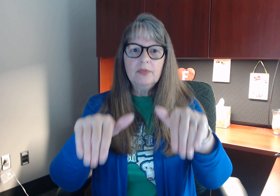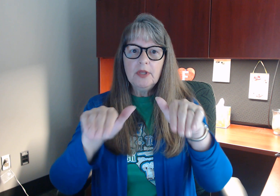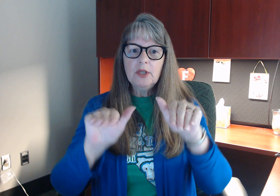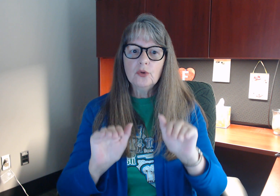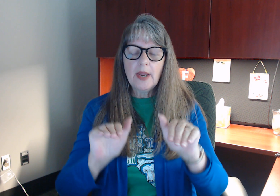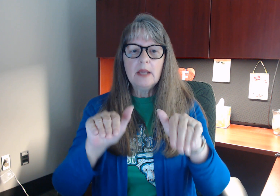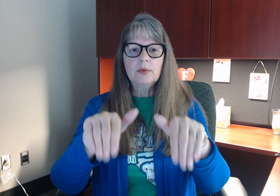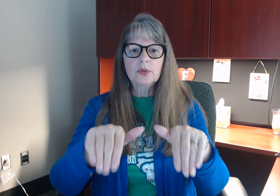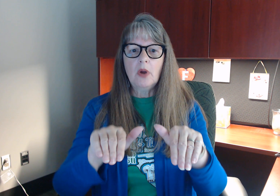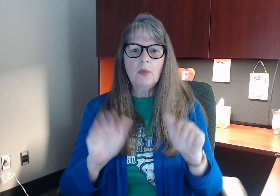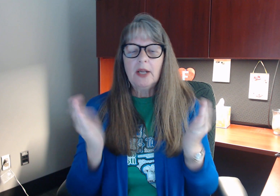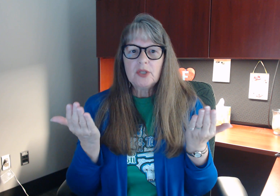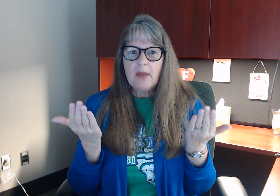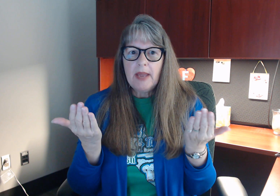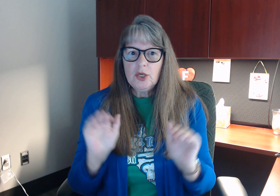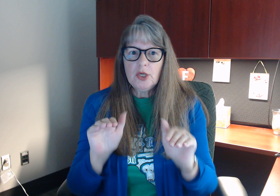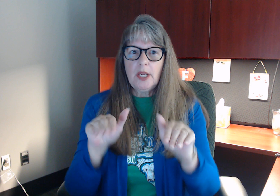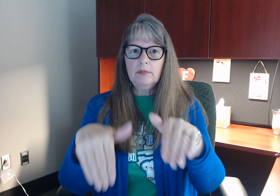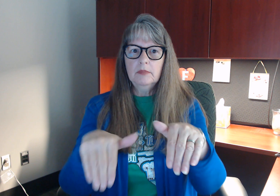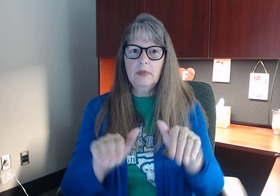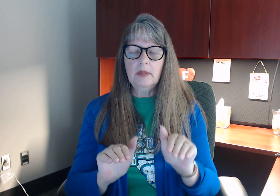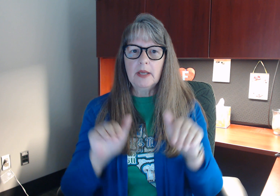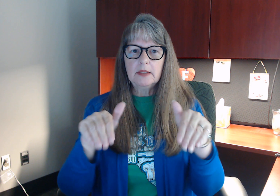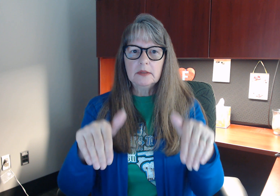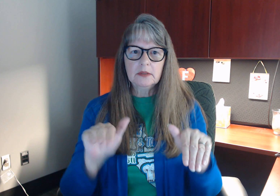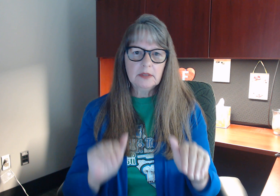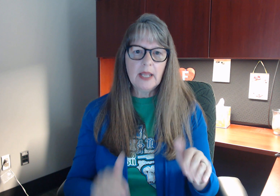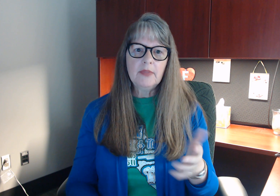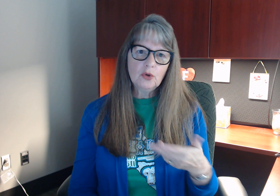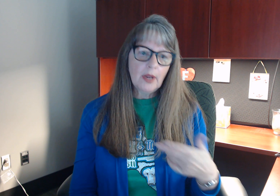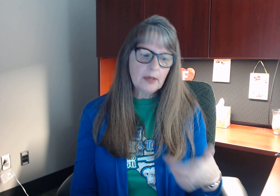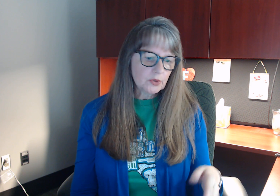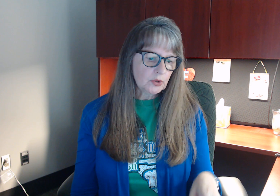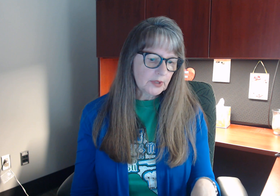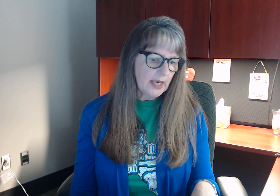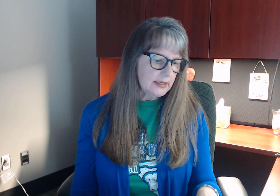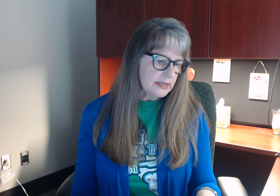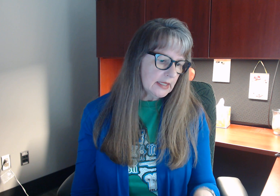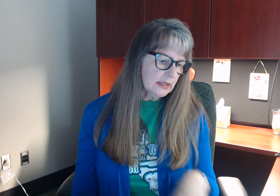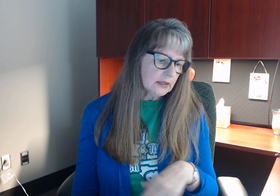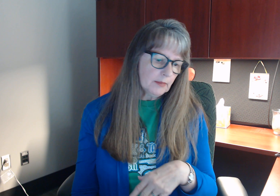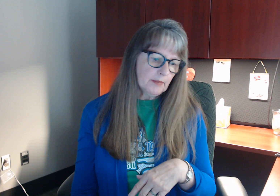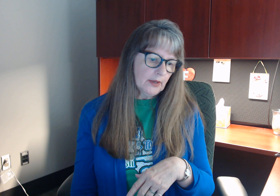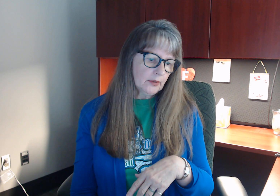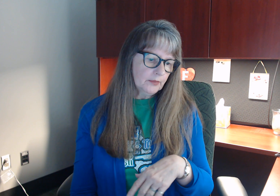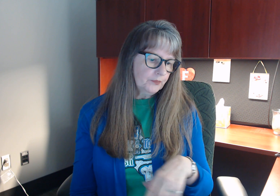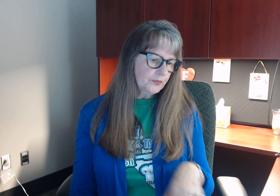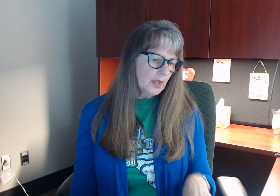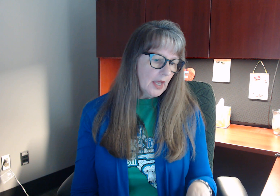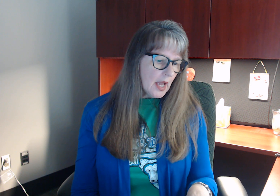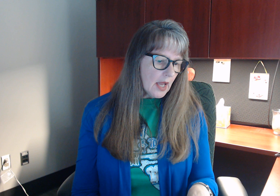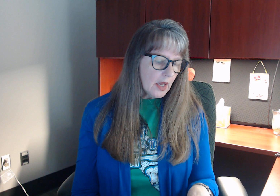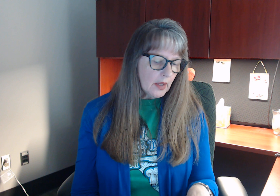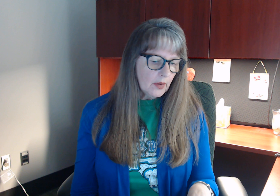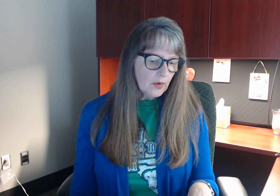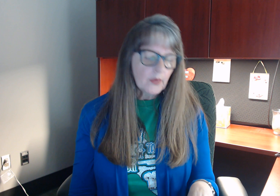you're able to, oh, I just have my hand shape. And then you're able to look at it and see it a little bit better. Okay,